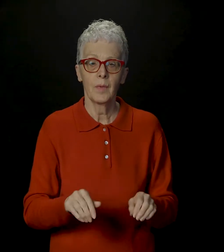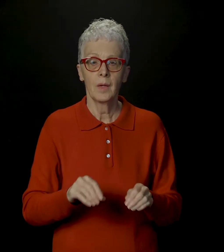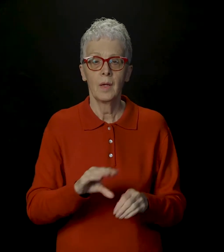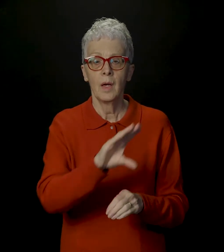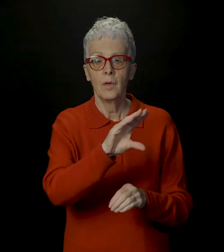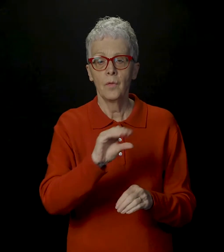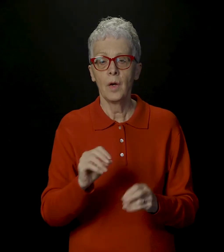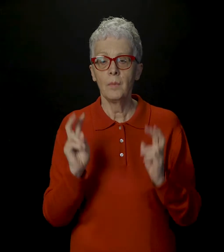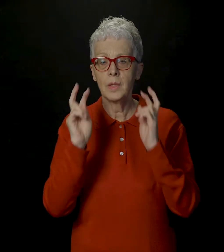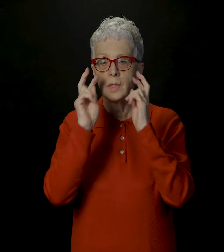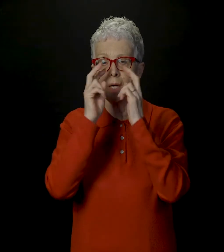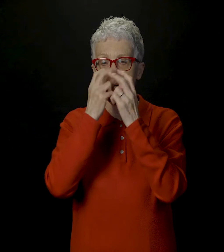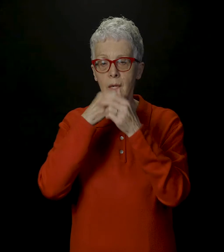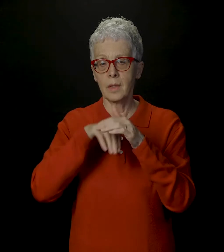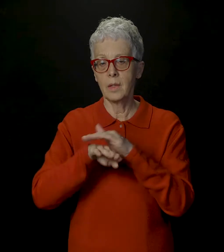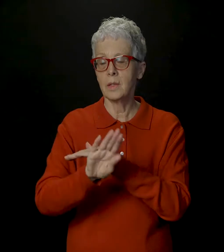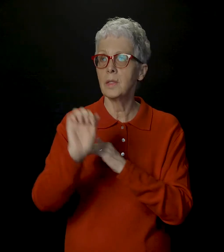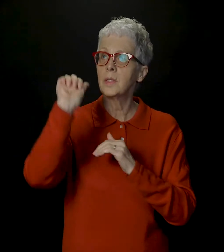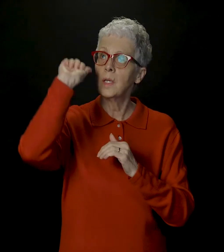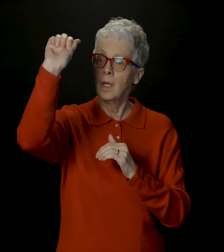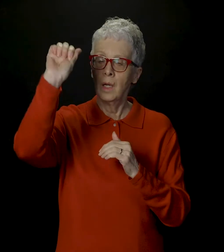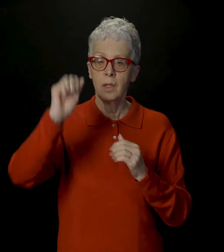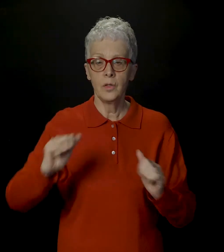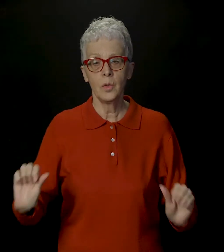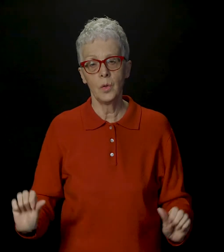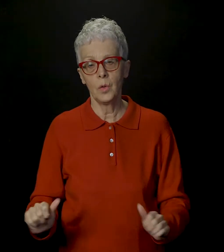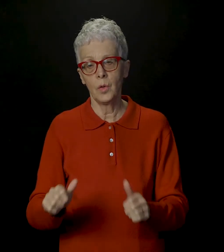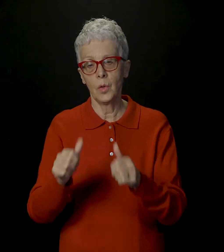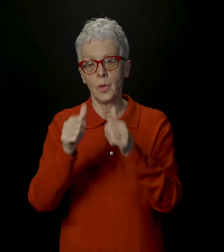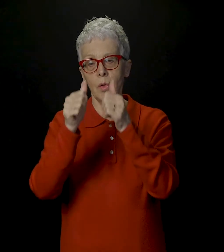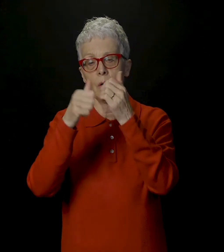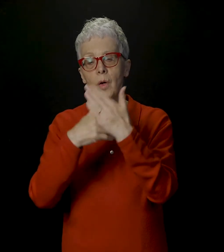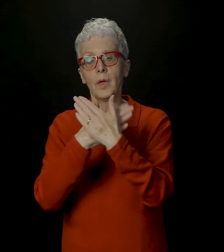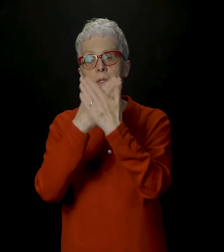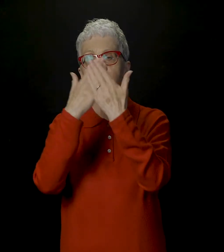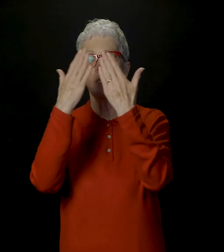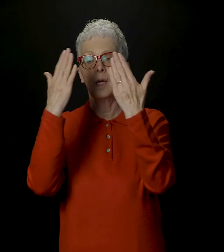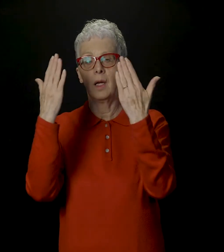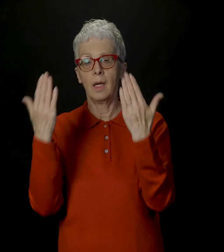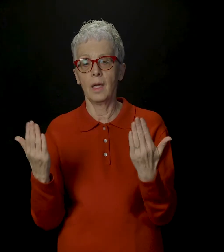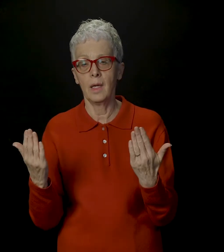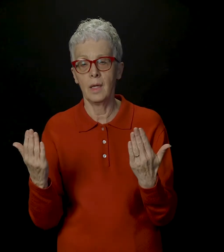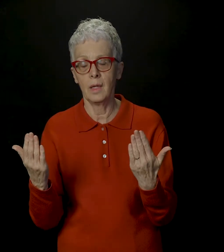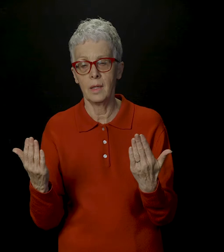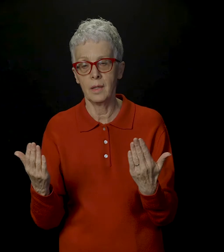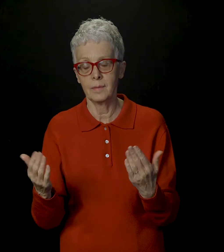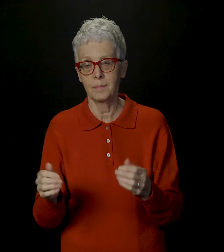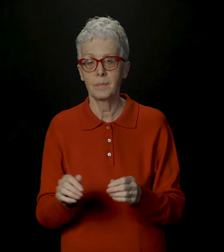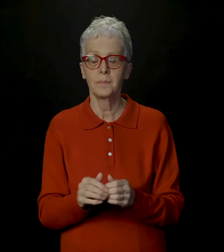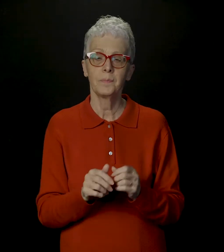Out of the darkness Into your glorious day